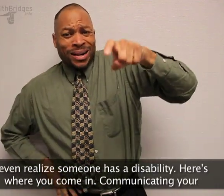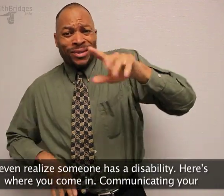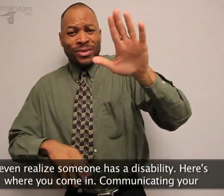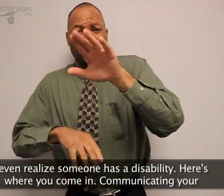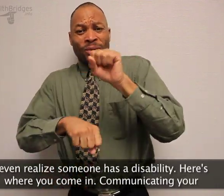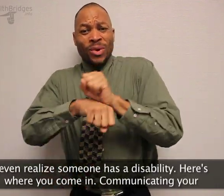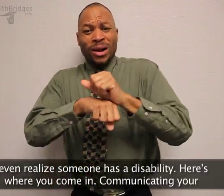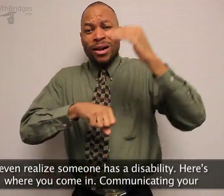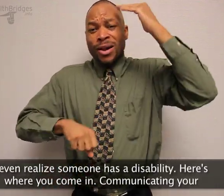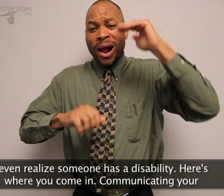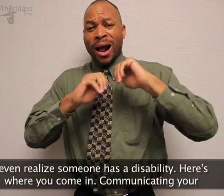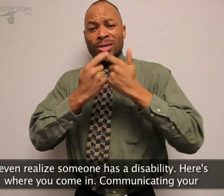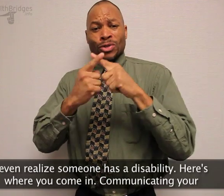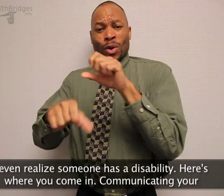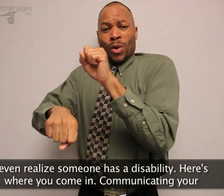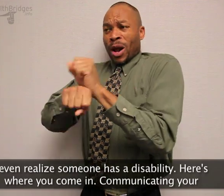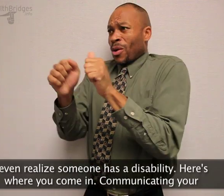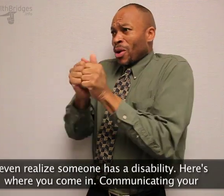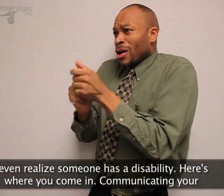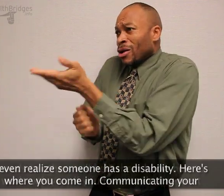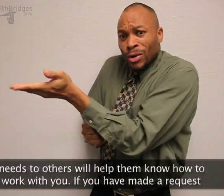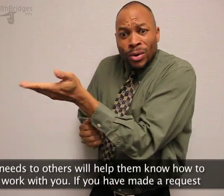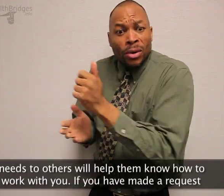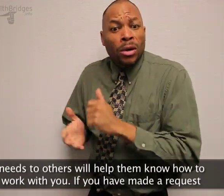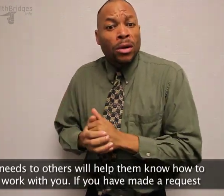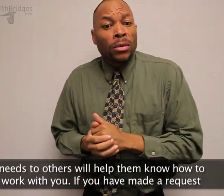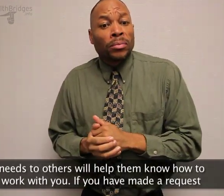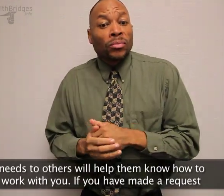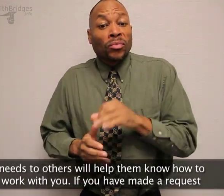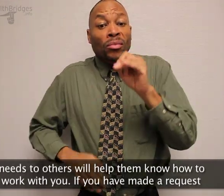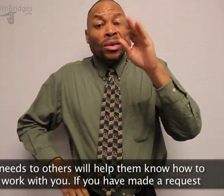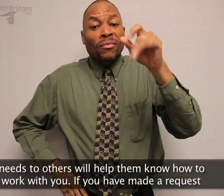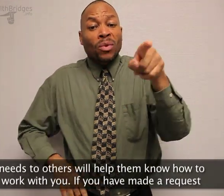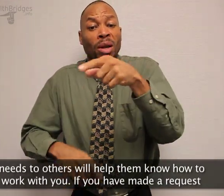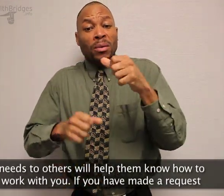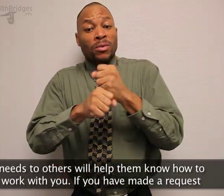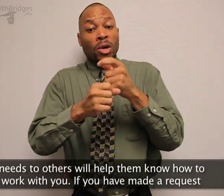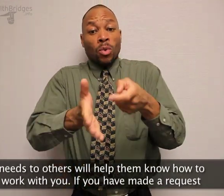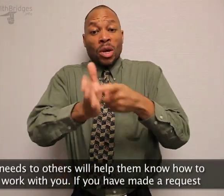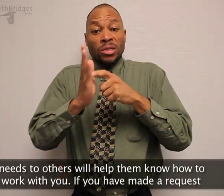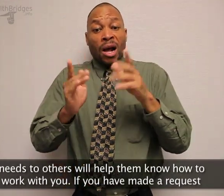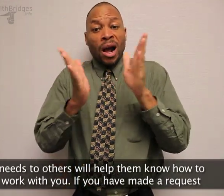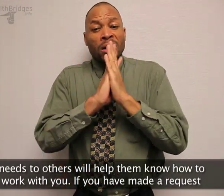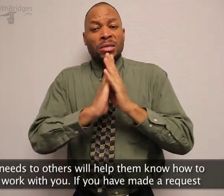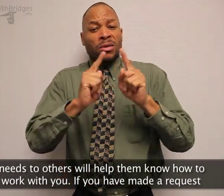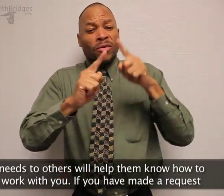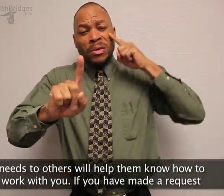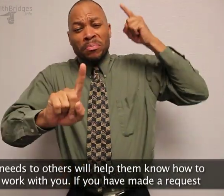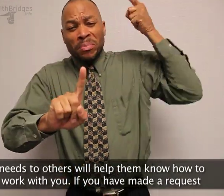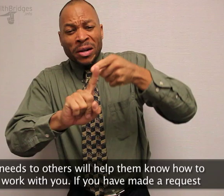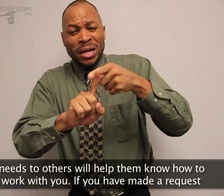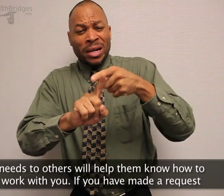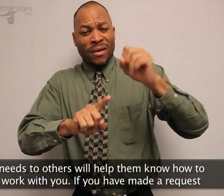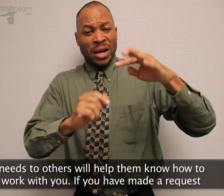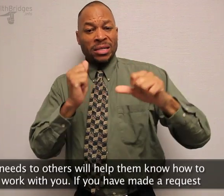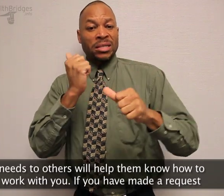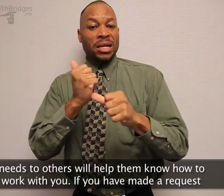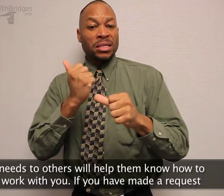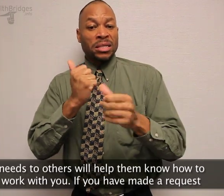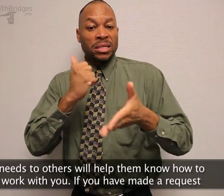Here's where you come in. Communicating your needs to others will help them know how to work with you. If you have